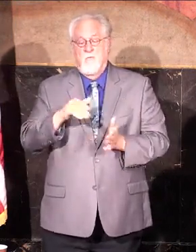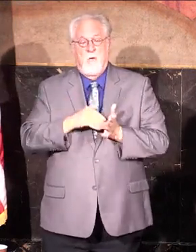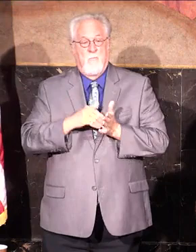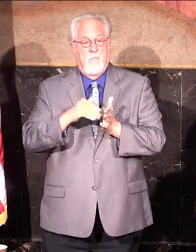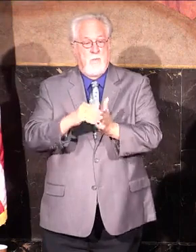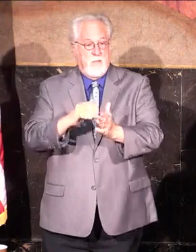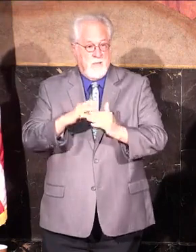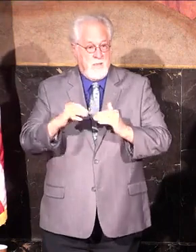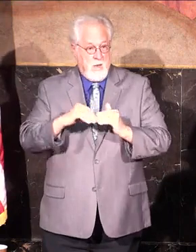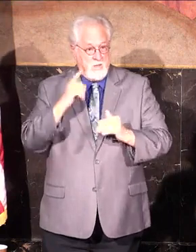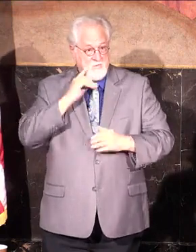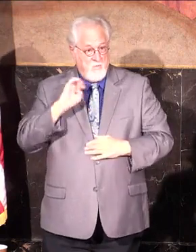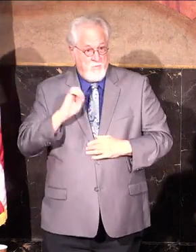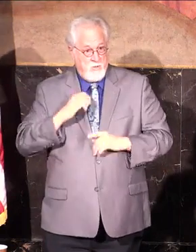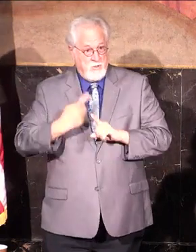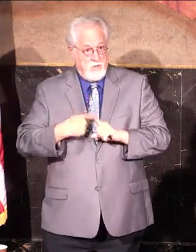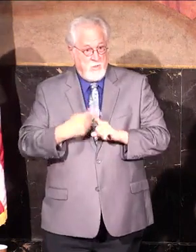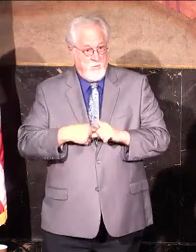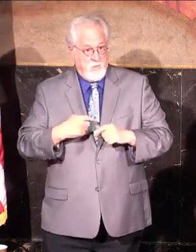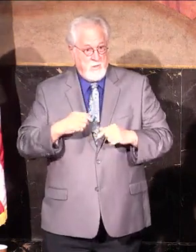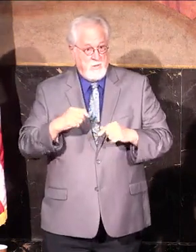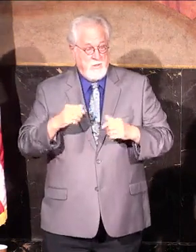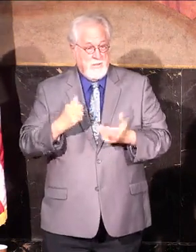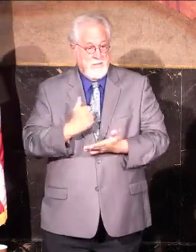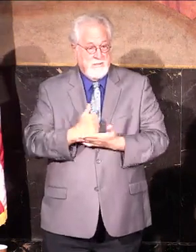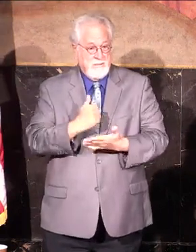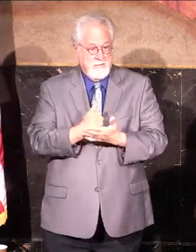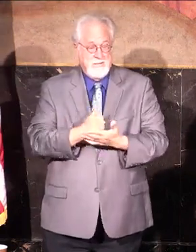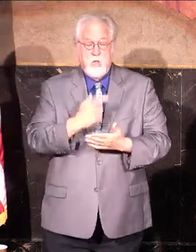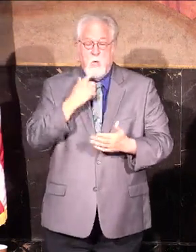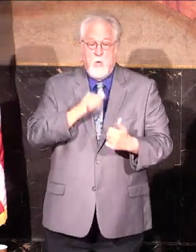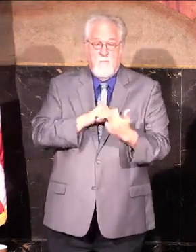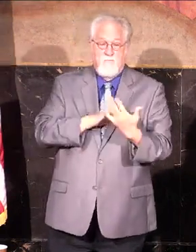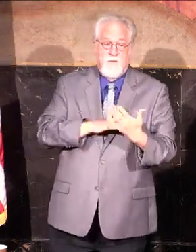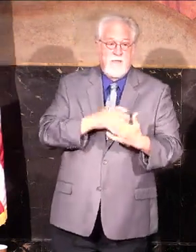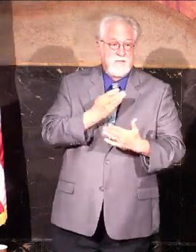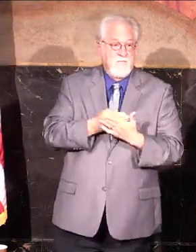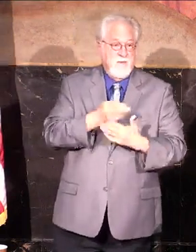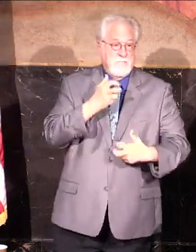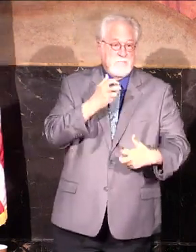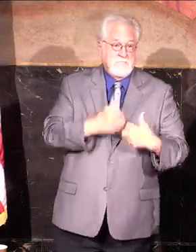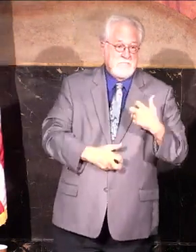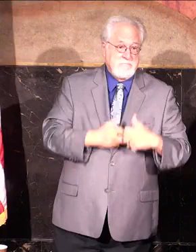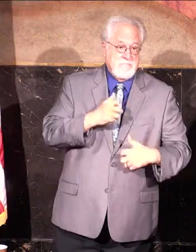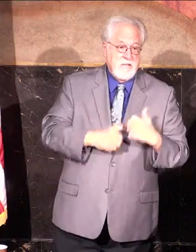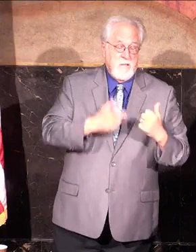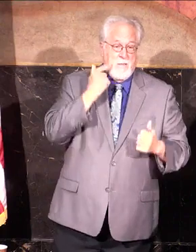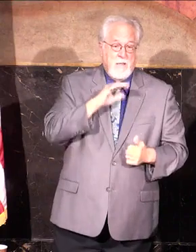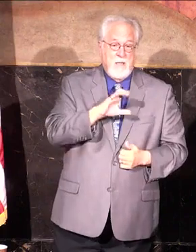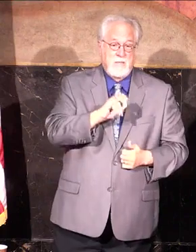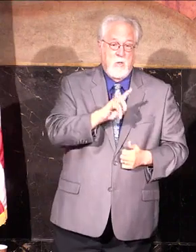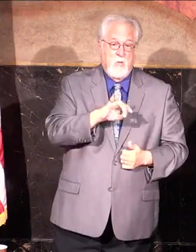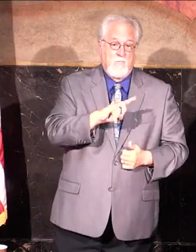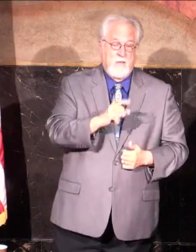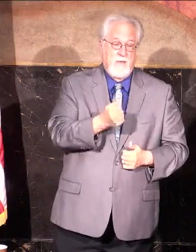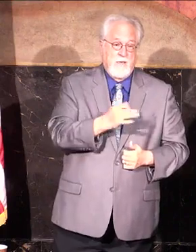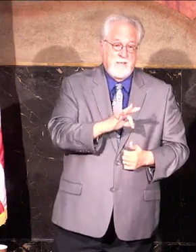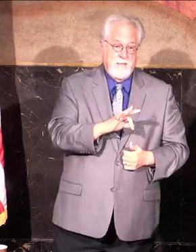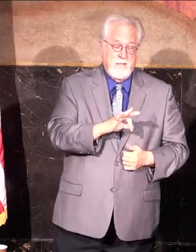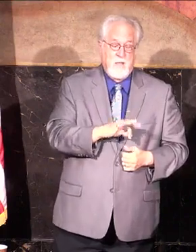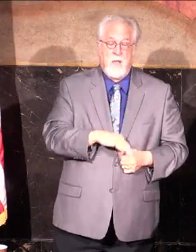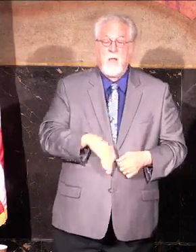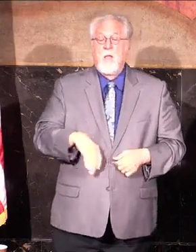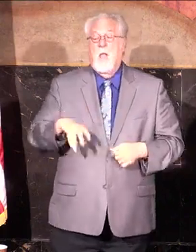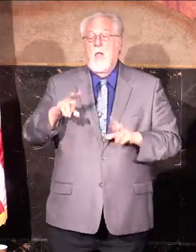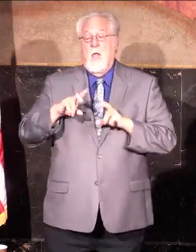emergency rental assistance to residents facing financial hardship as a result of COVID-19. The